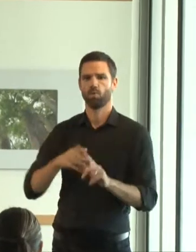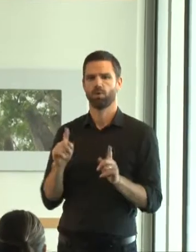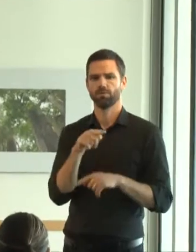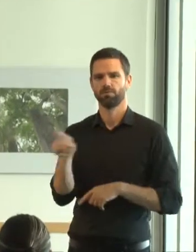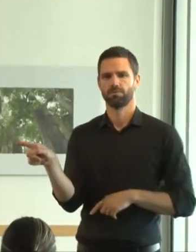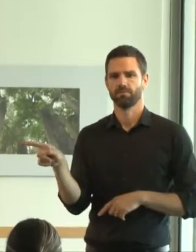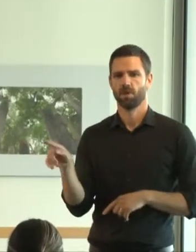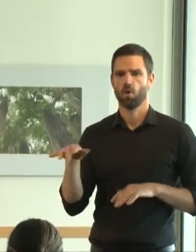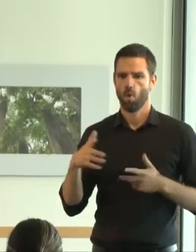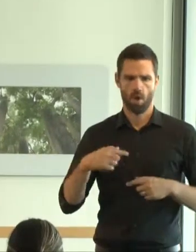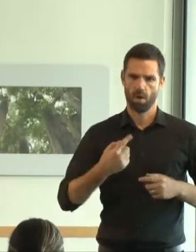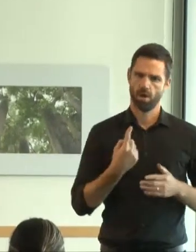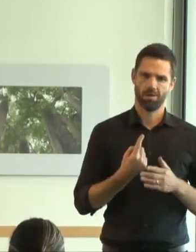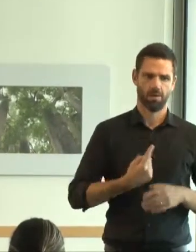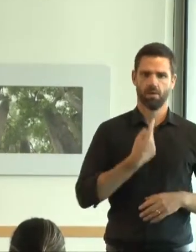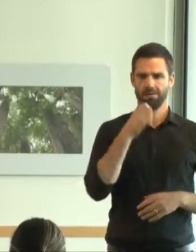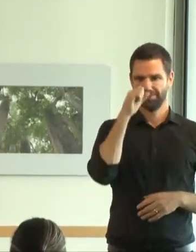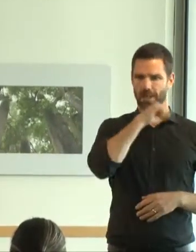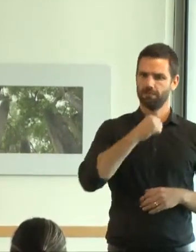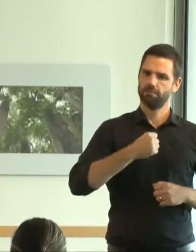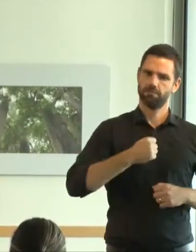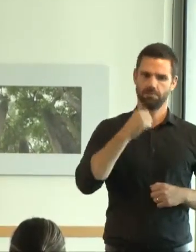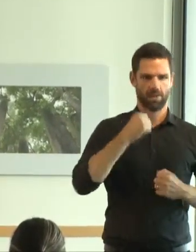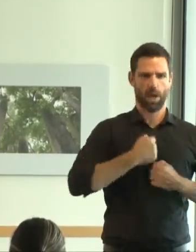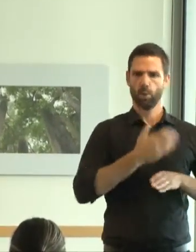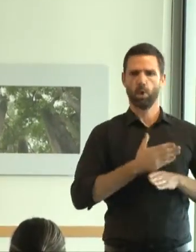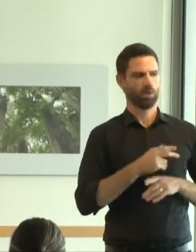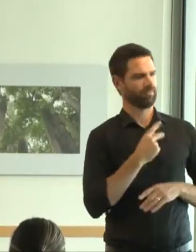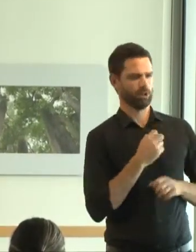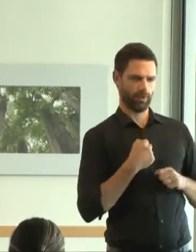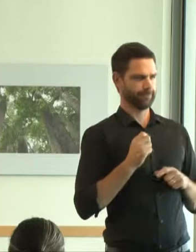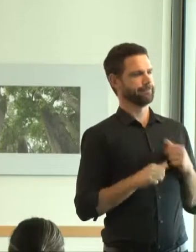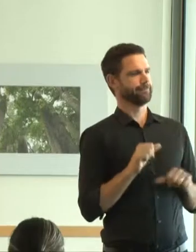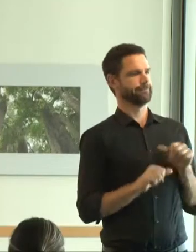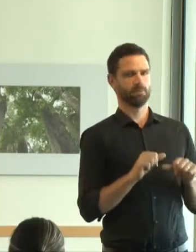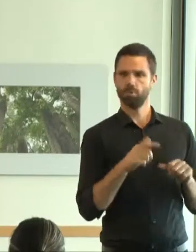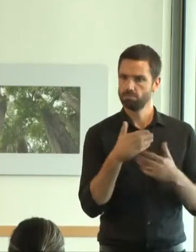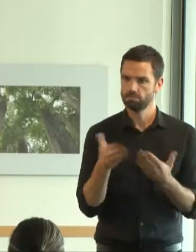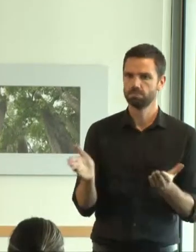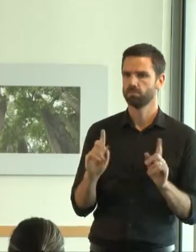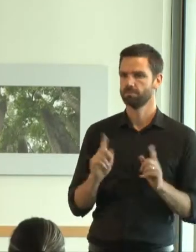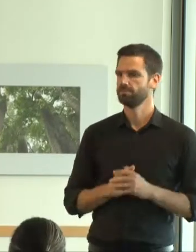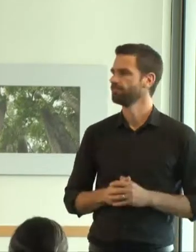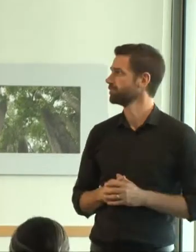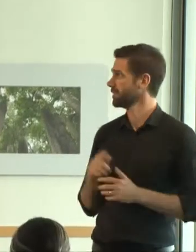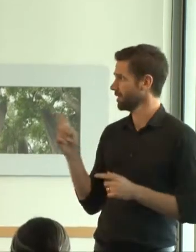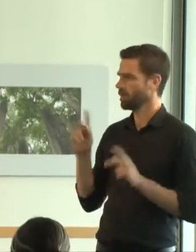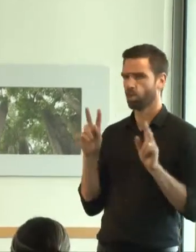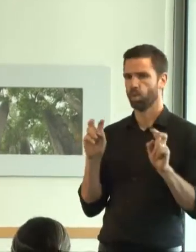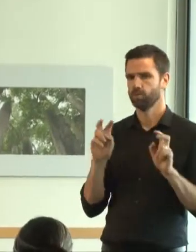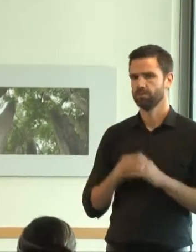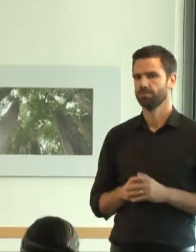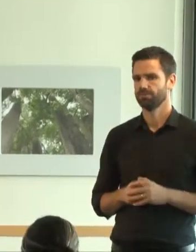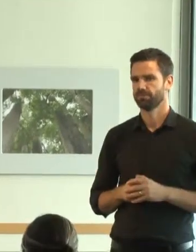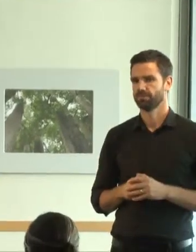Or are we just doing it to be self-serving in the way that we as professionals work? And a quote for you as well. This came from one of